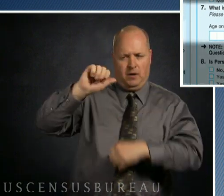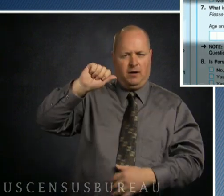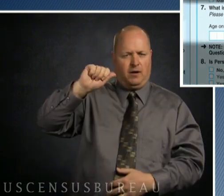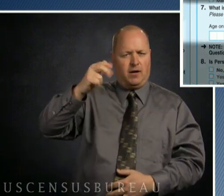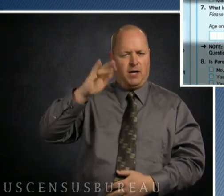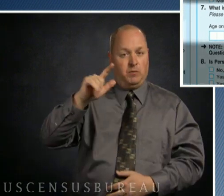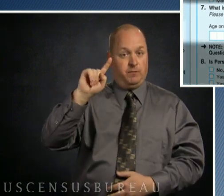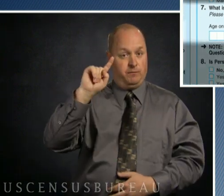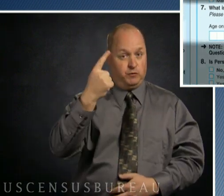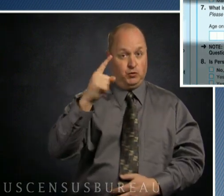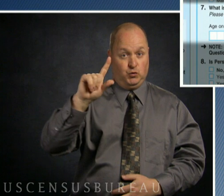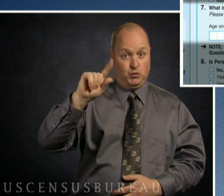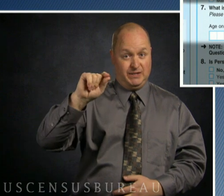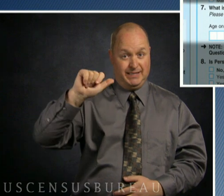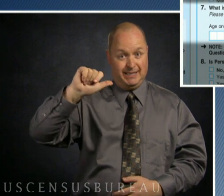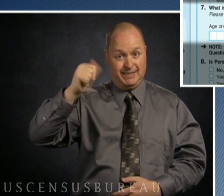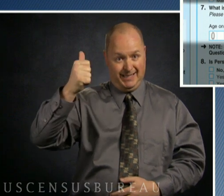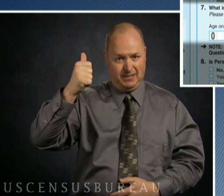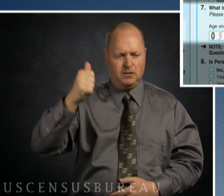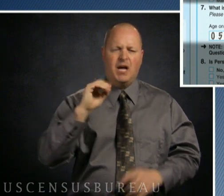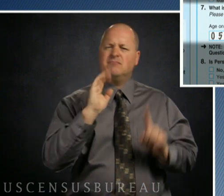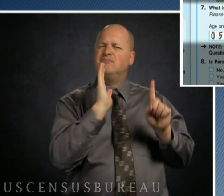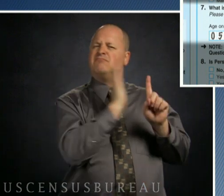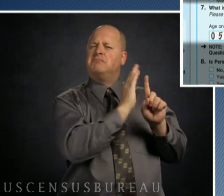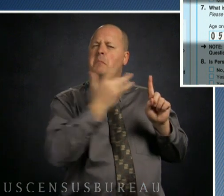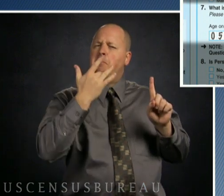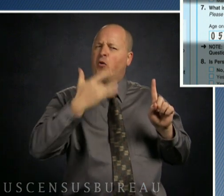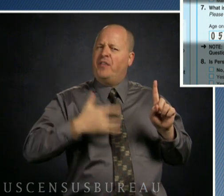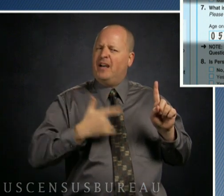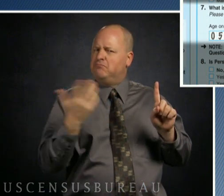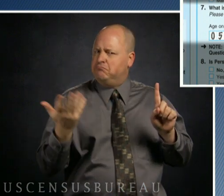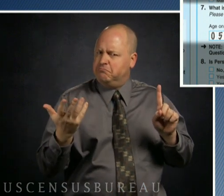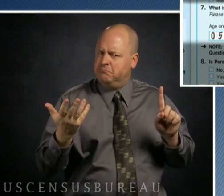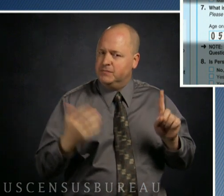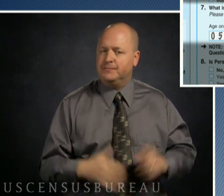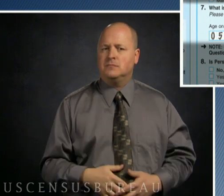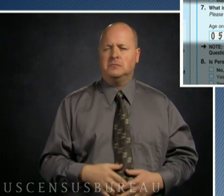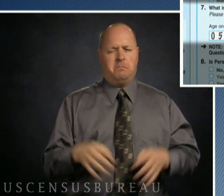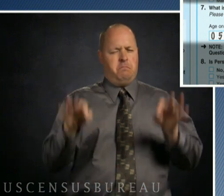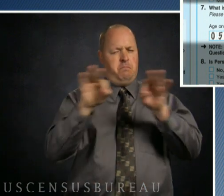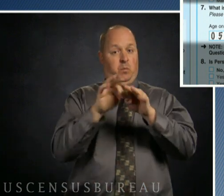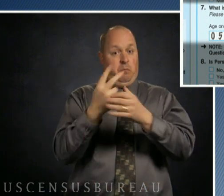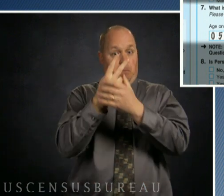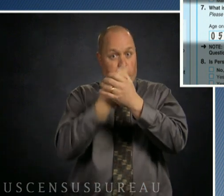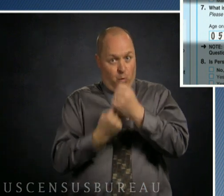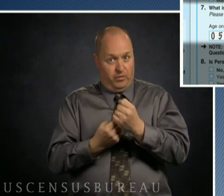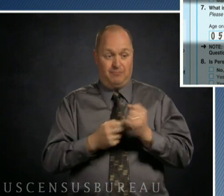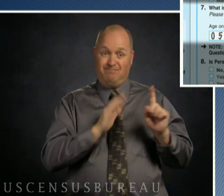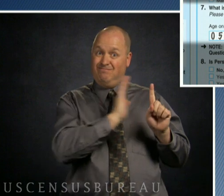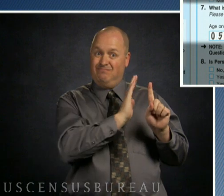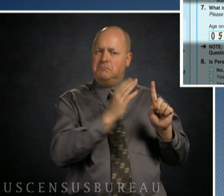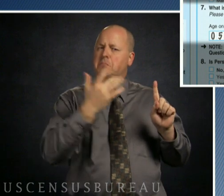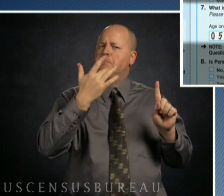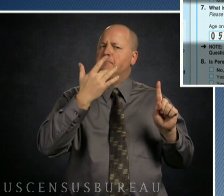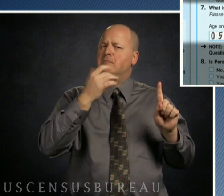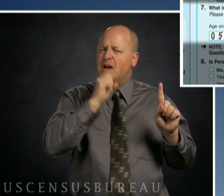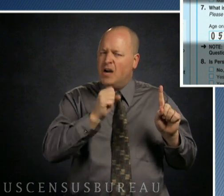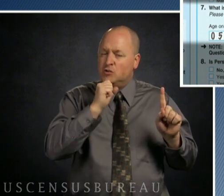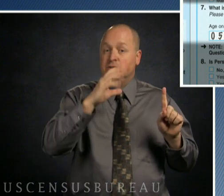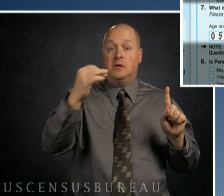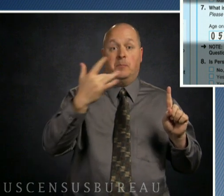1's age on April 1st, 2010, and for person 1's date of birth. Please include both